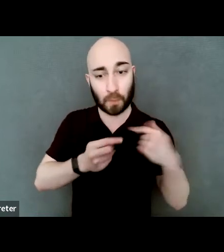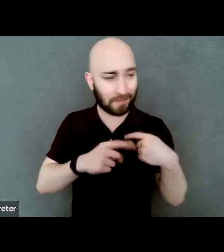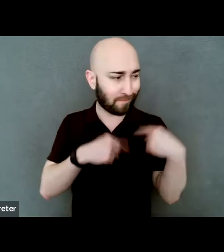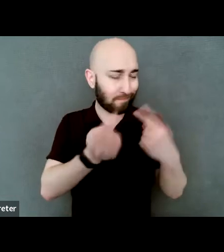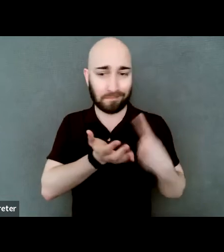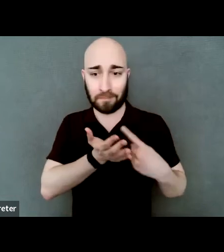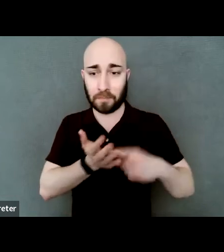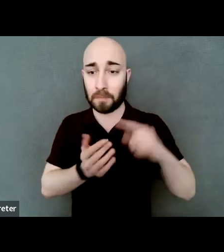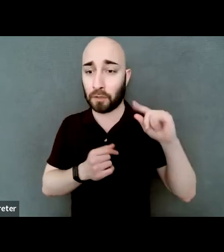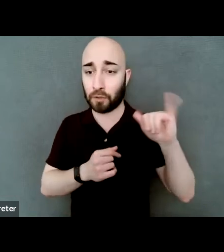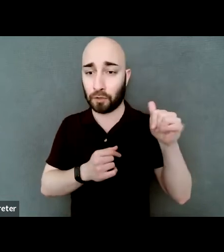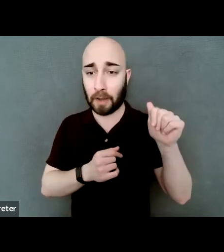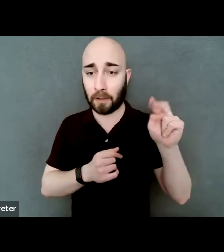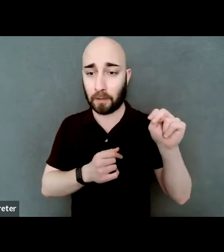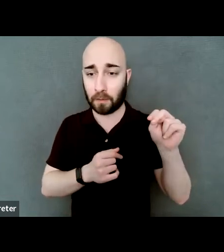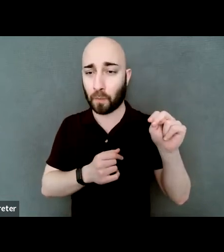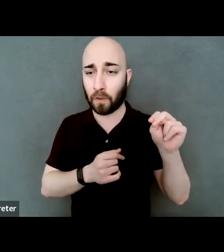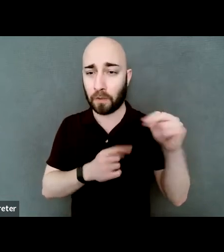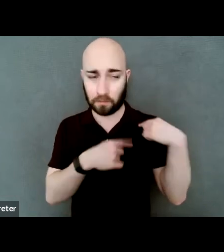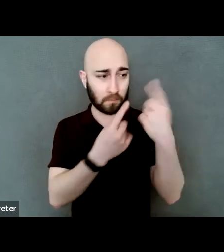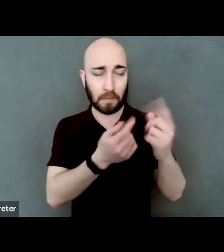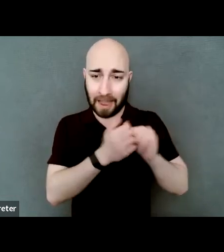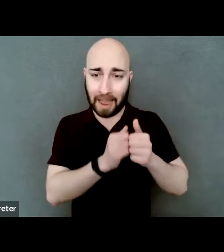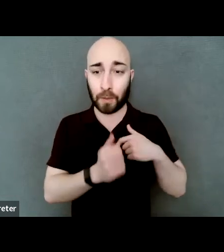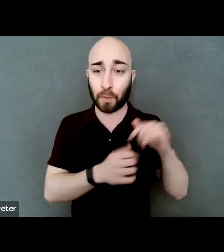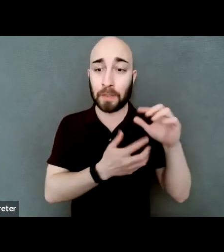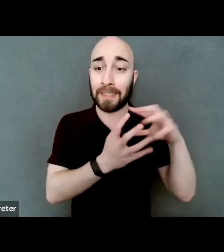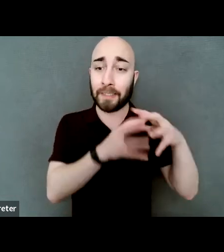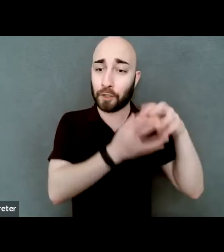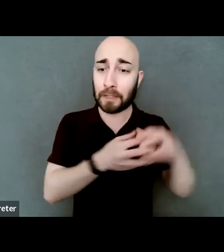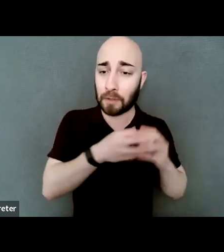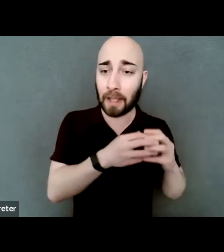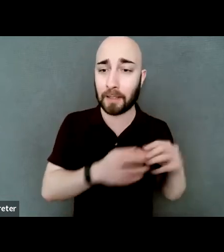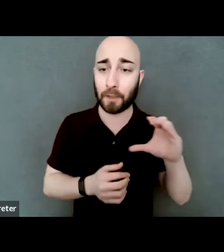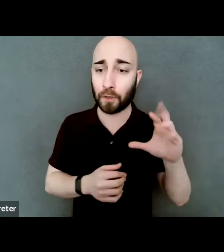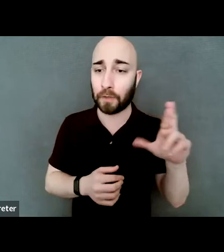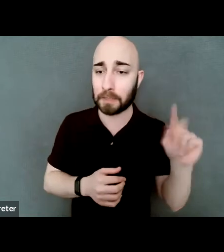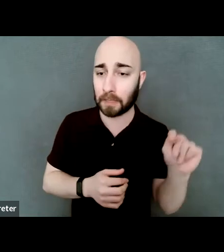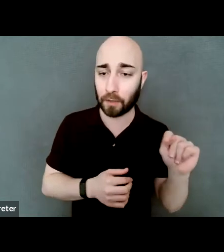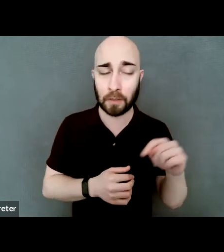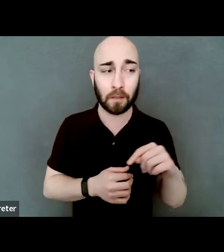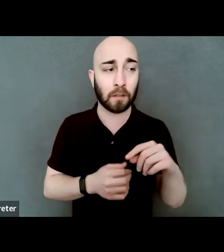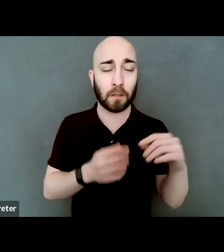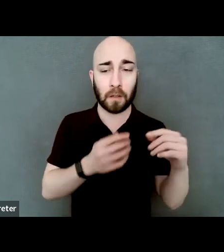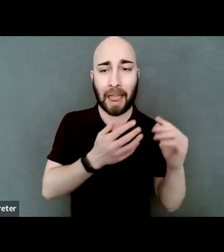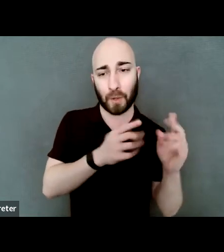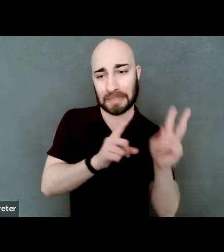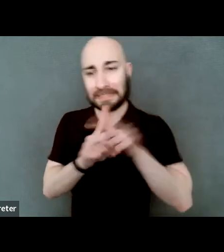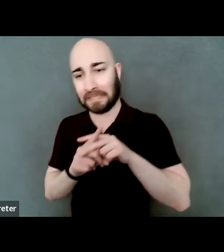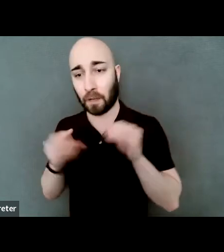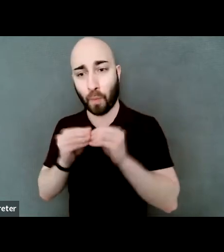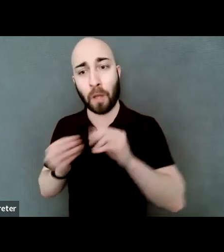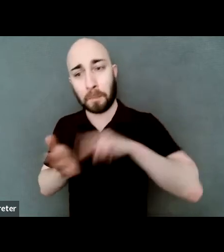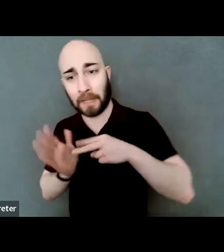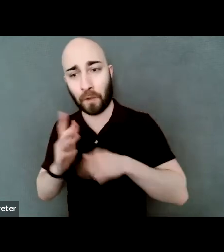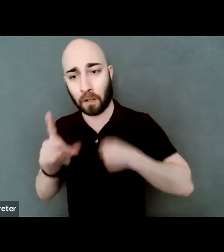January about how to infuse intersectionality and critical race theory in a more meaningful way throughout our